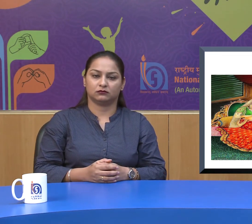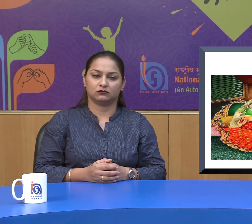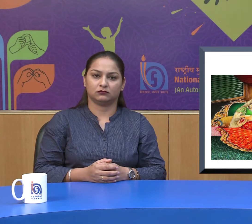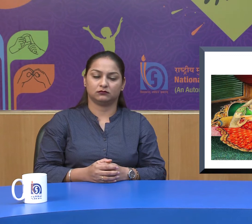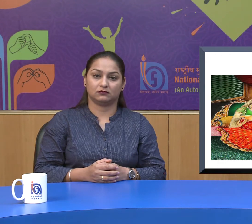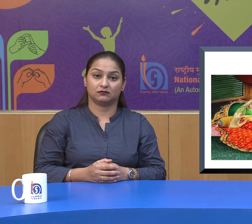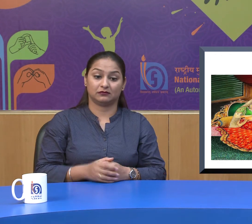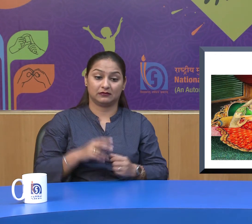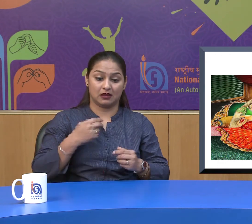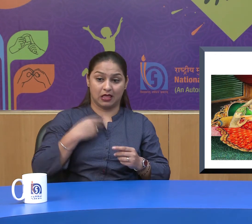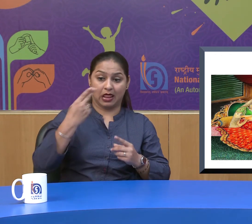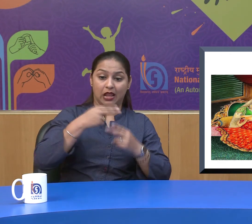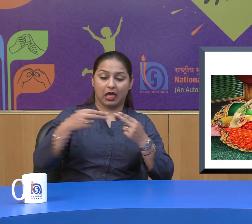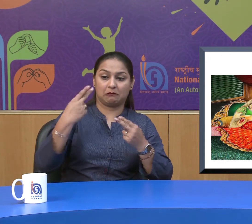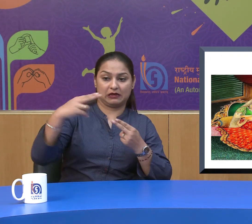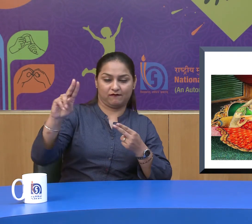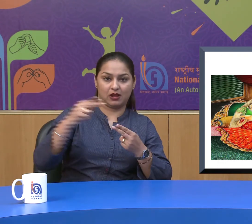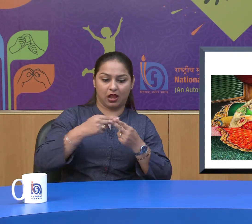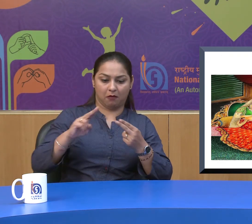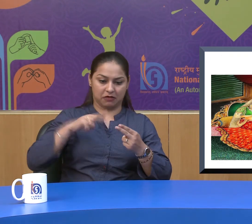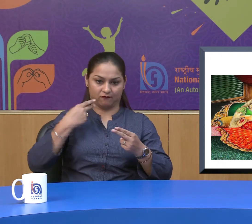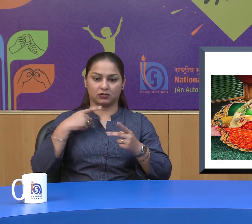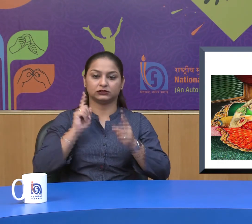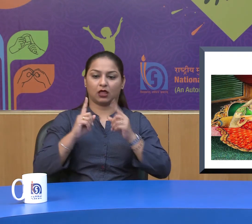Intercaste marriages were not allowed.